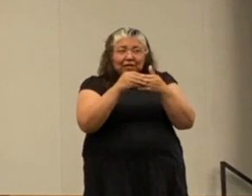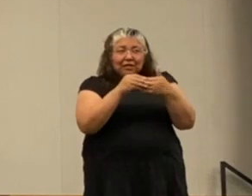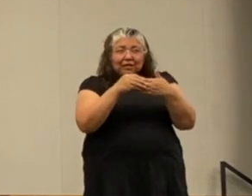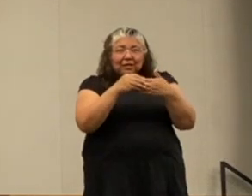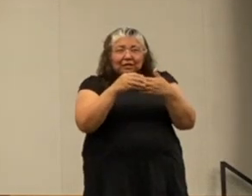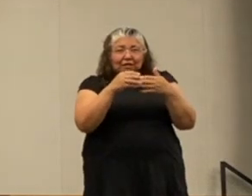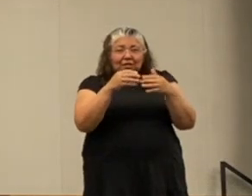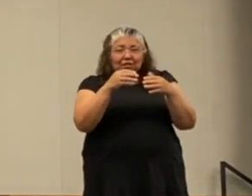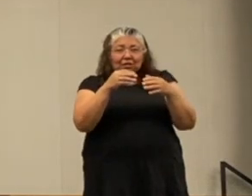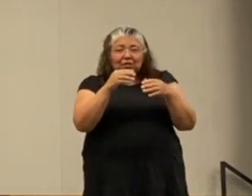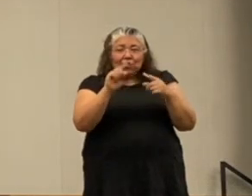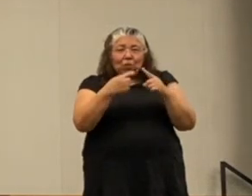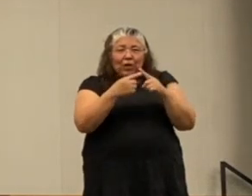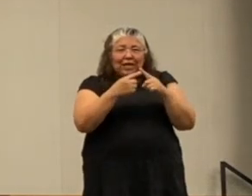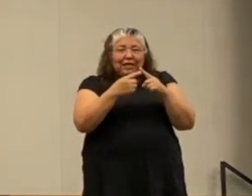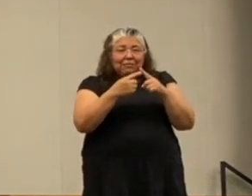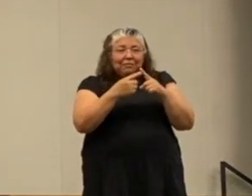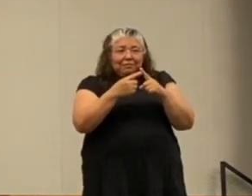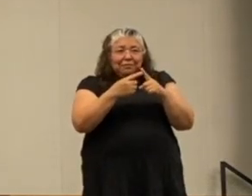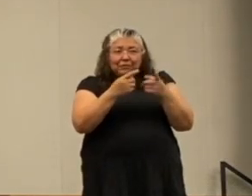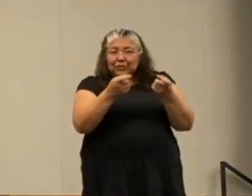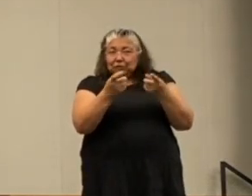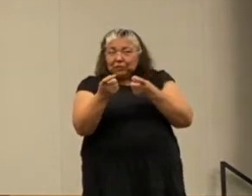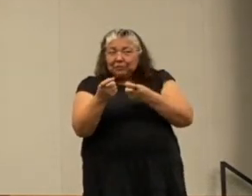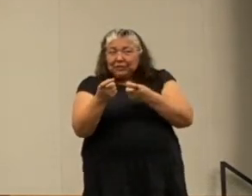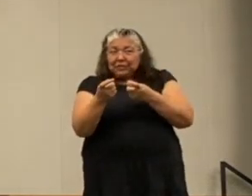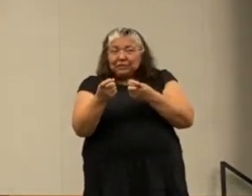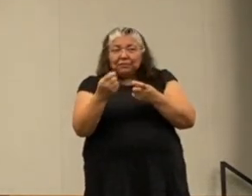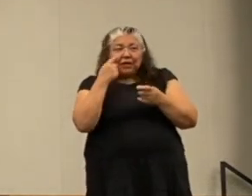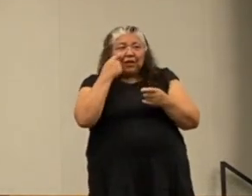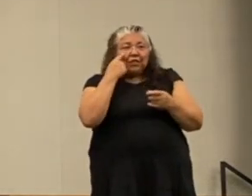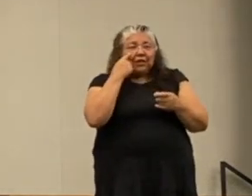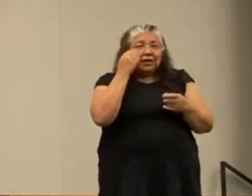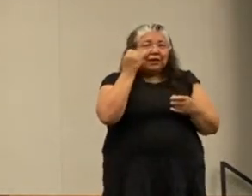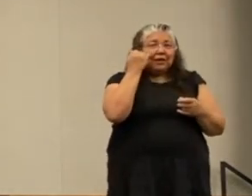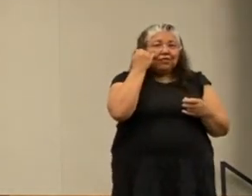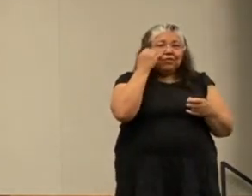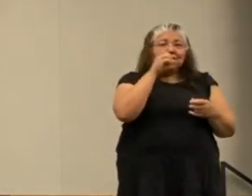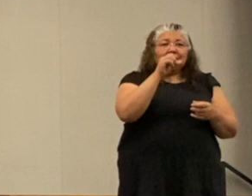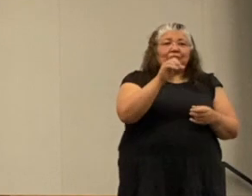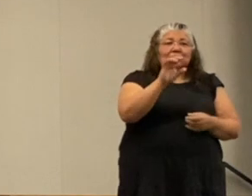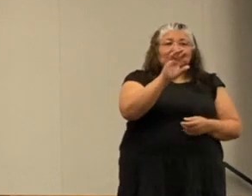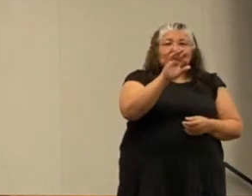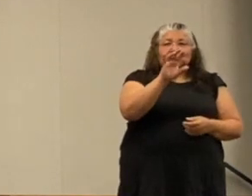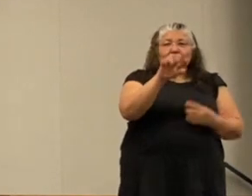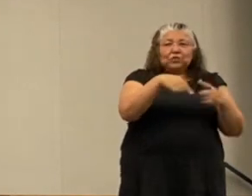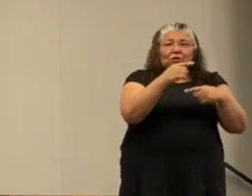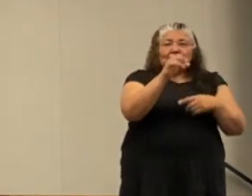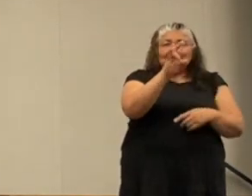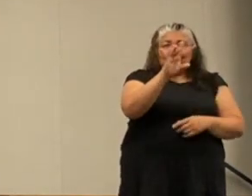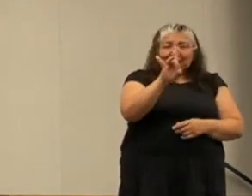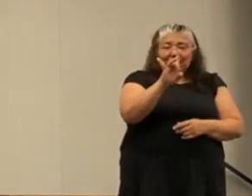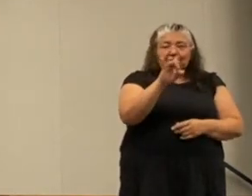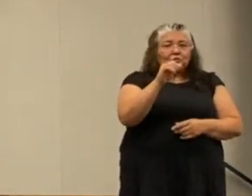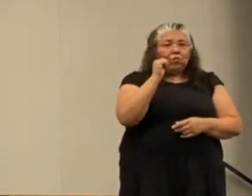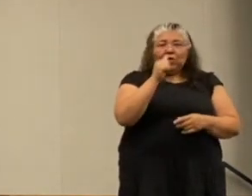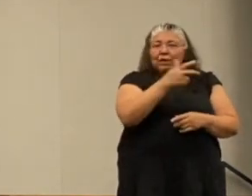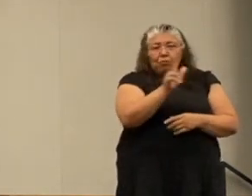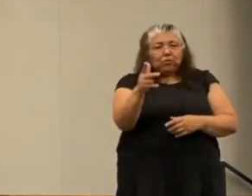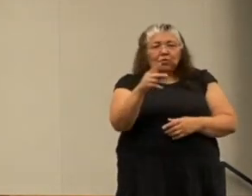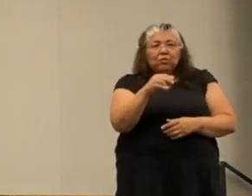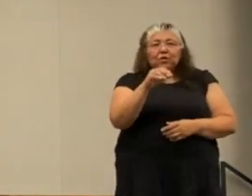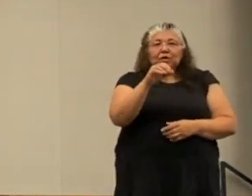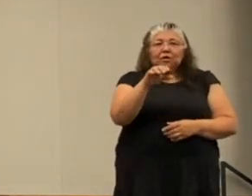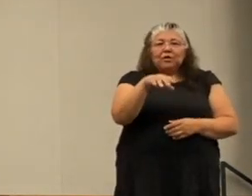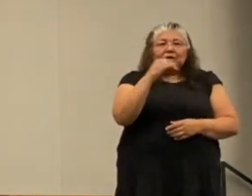to speeding, right? I think that if you're going 78, you won't get pulled over. I think that if you're going 80, you won't get pulled over.